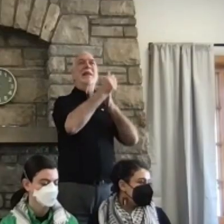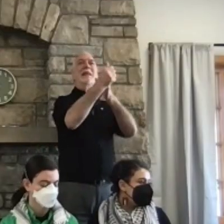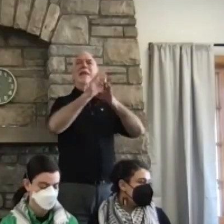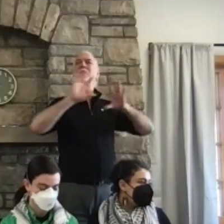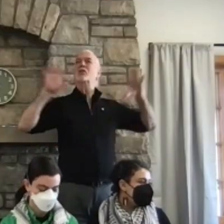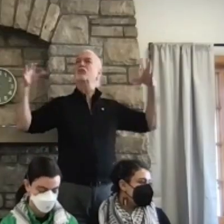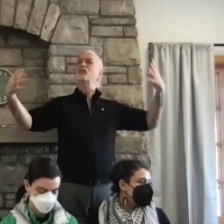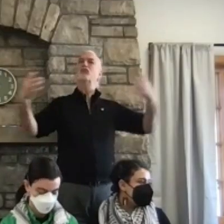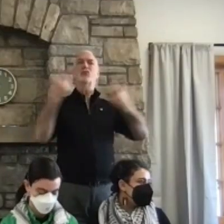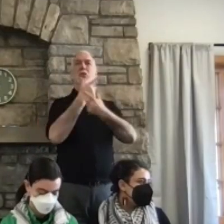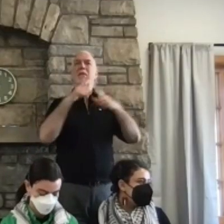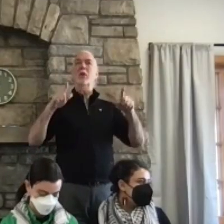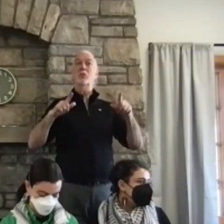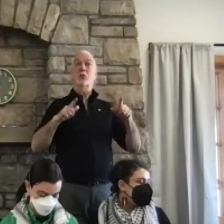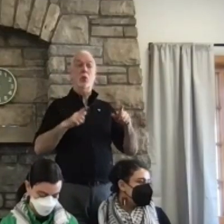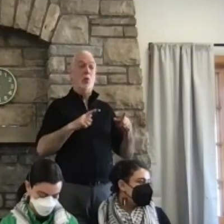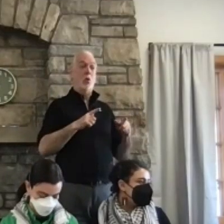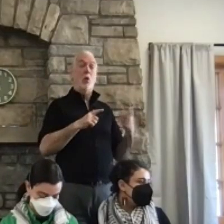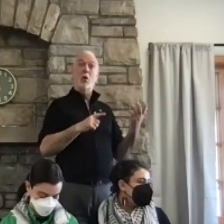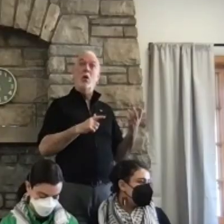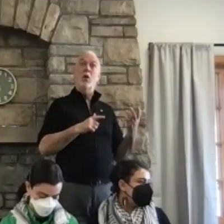Disability justice is about healing from oppression.